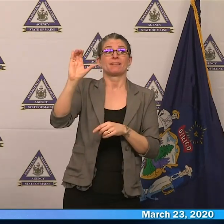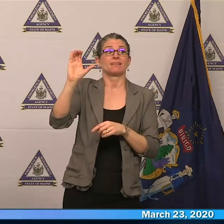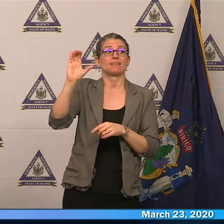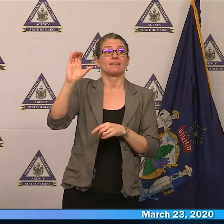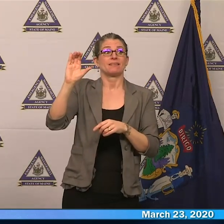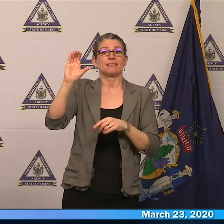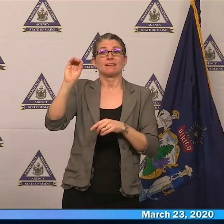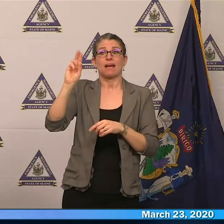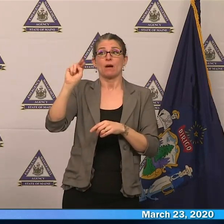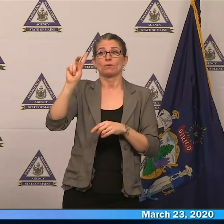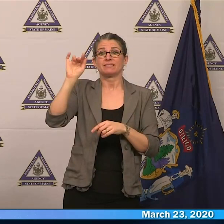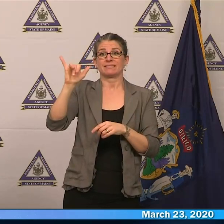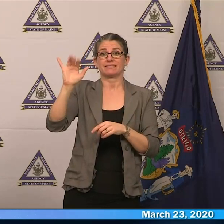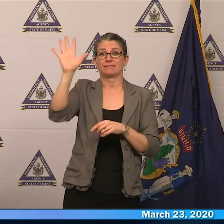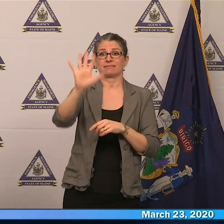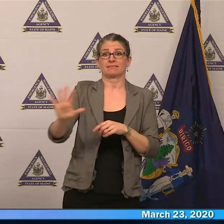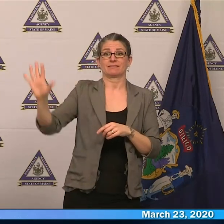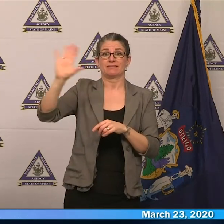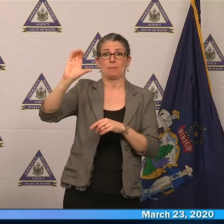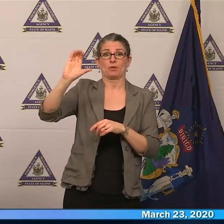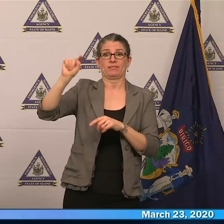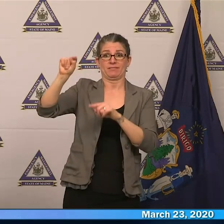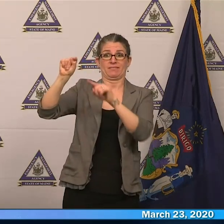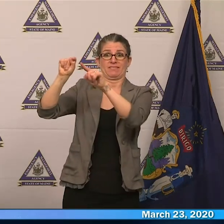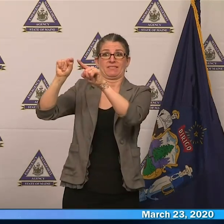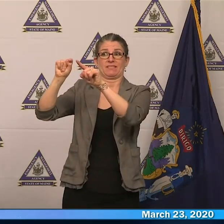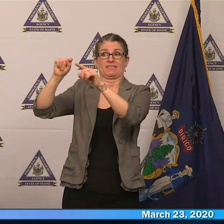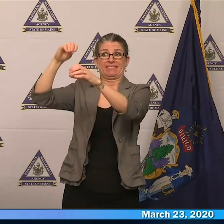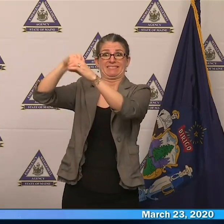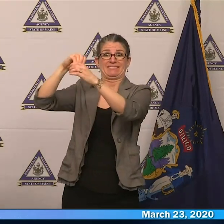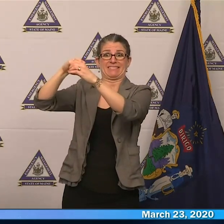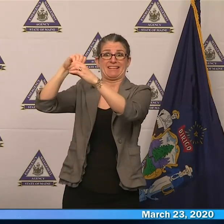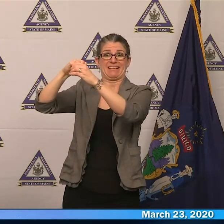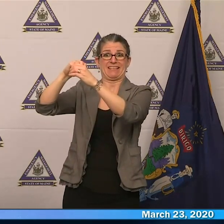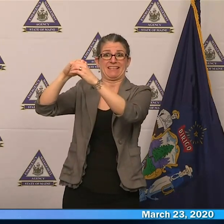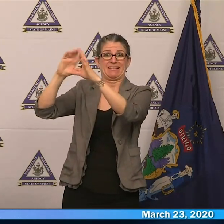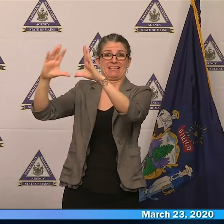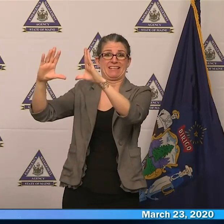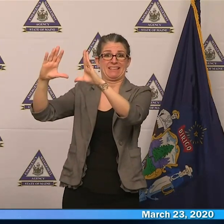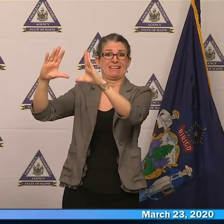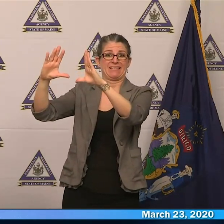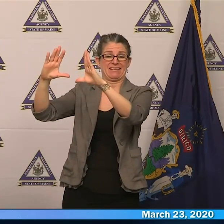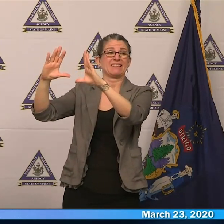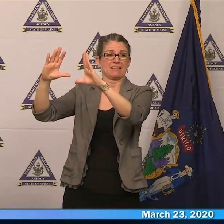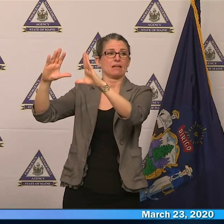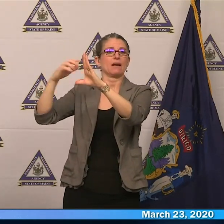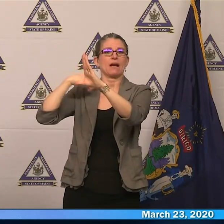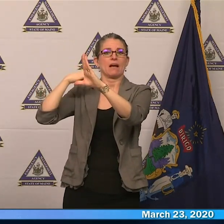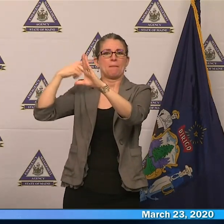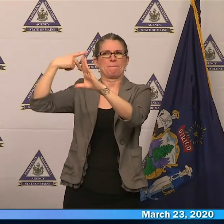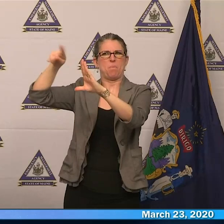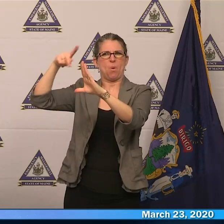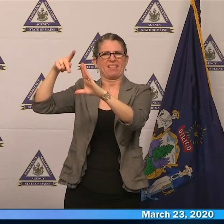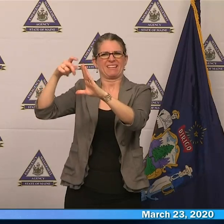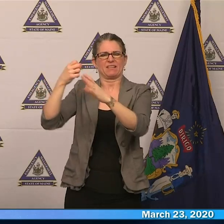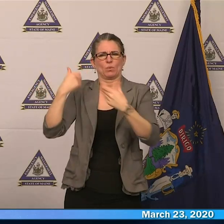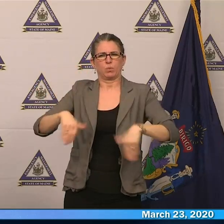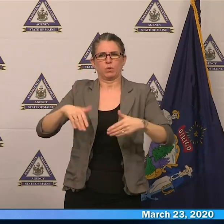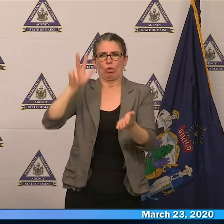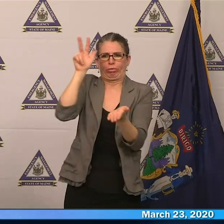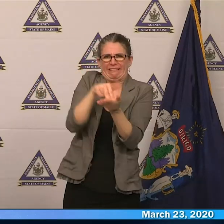Portland is on the order of about 3,000 people. Still nothing close to Manhattan, which is on the order of 70,000